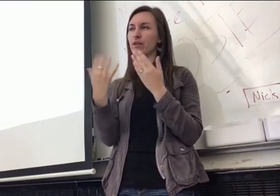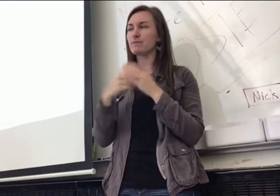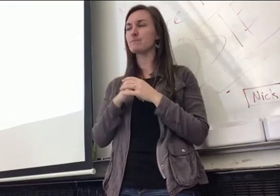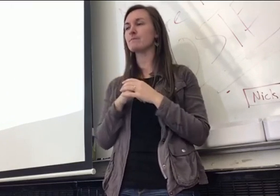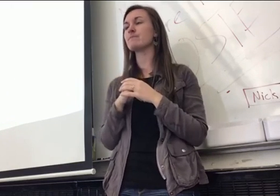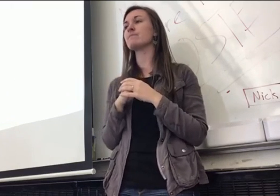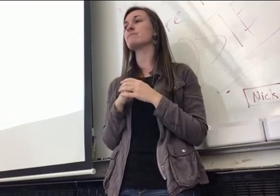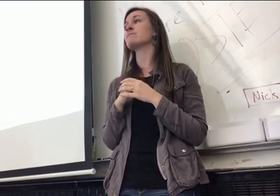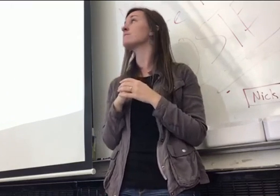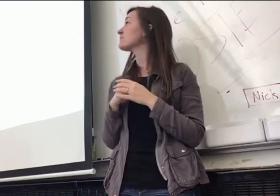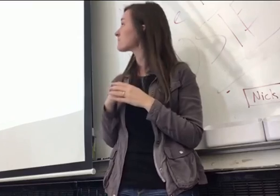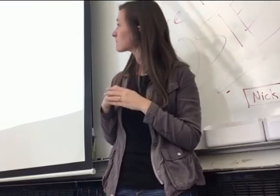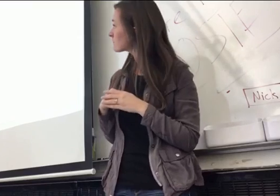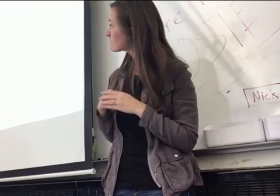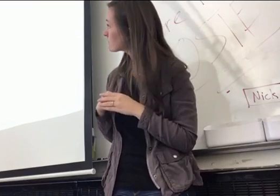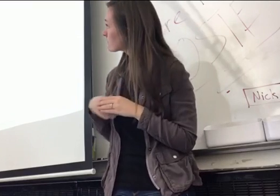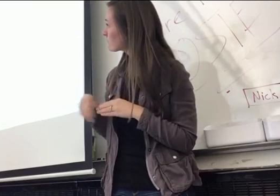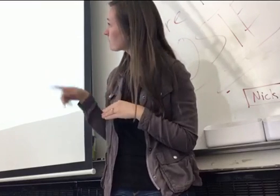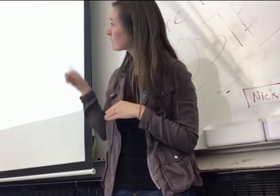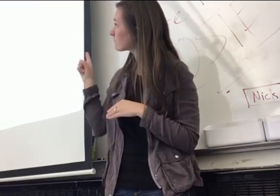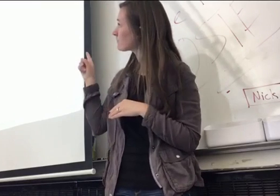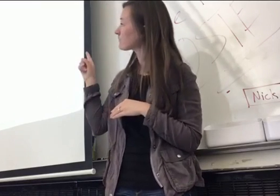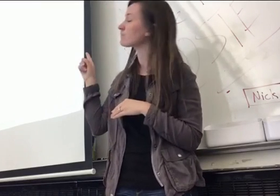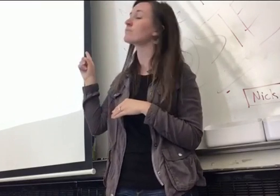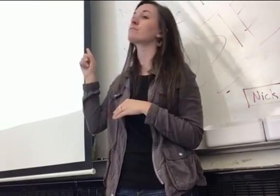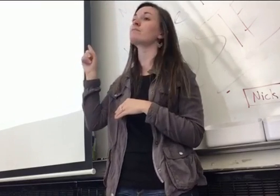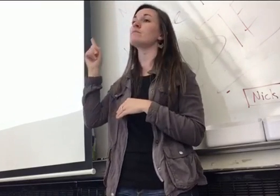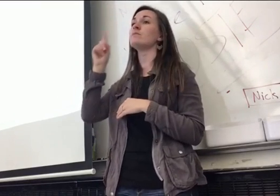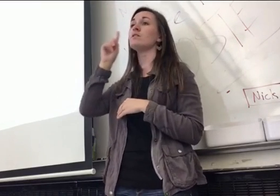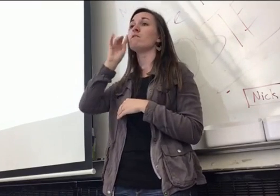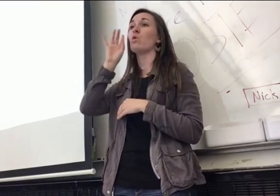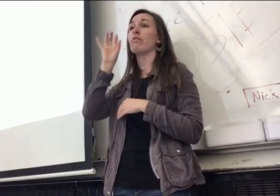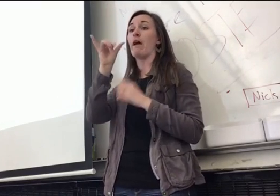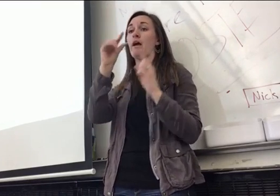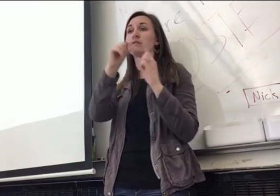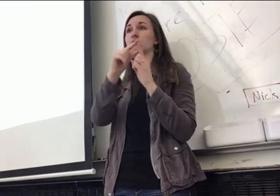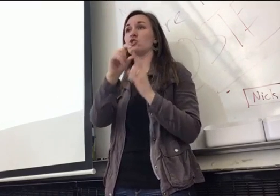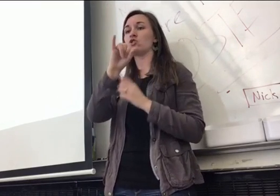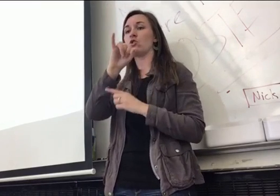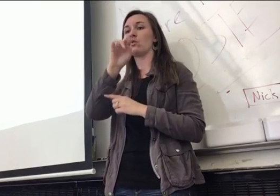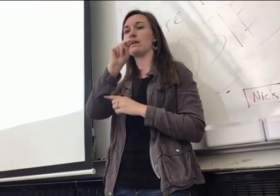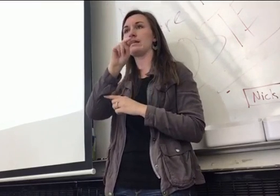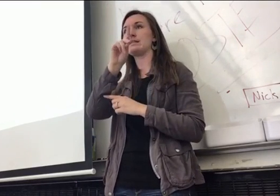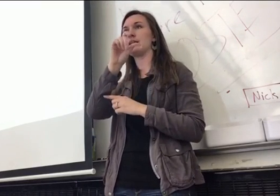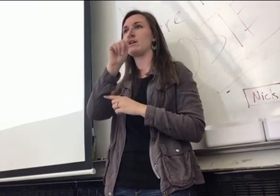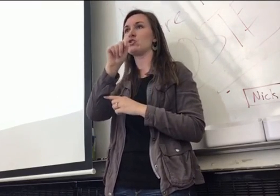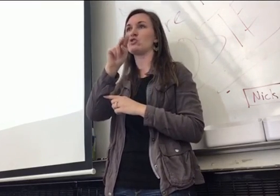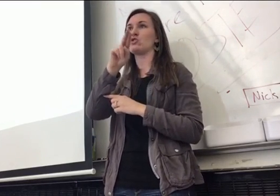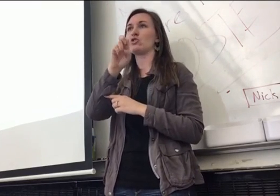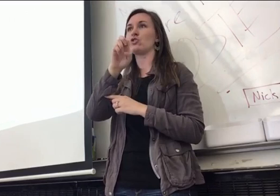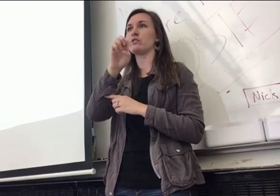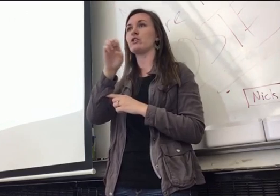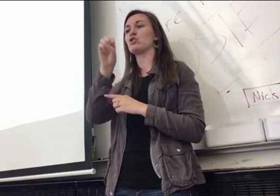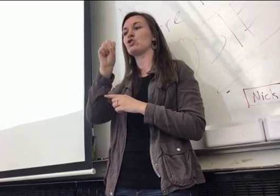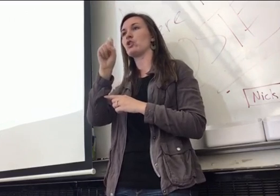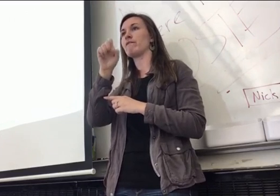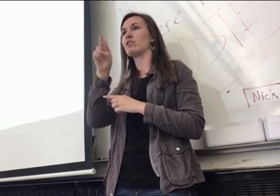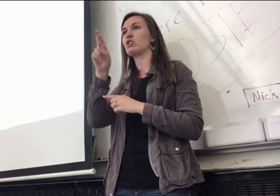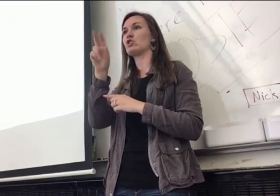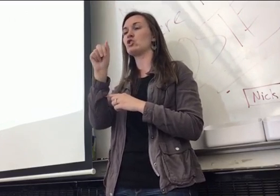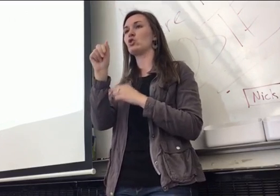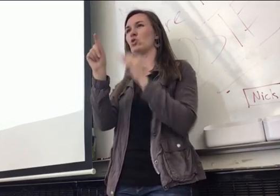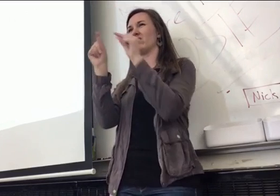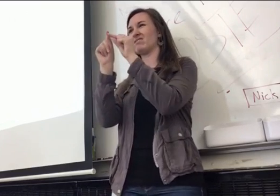Now, indentured servitude. I would draw a line between the words indentured servitude and